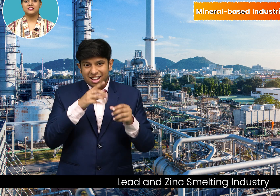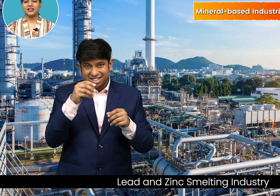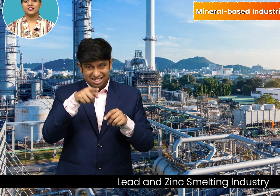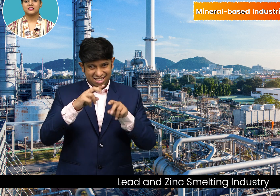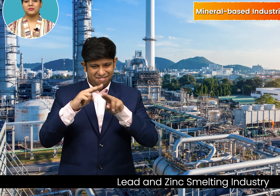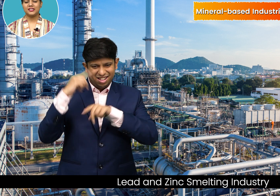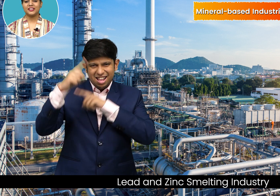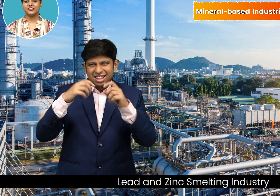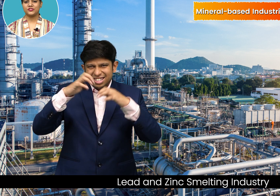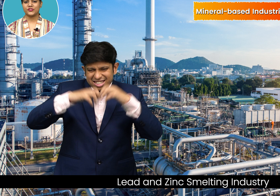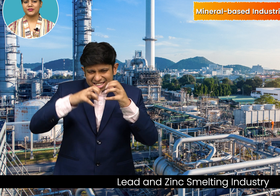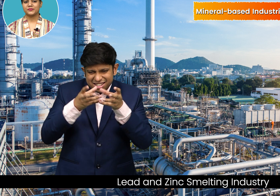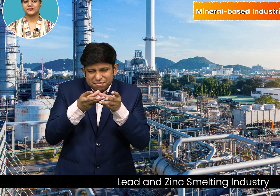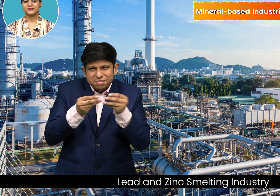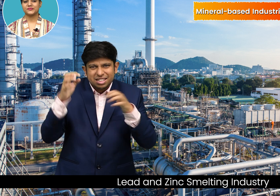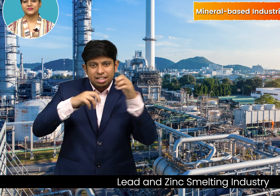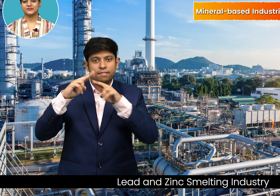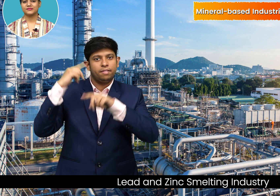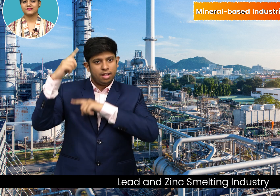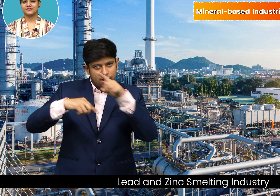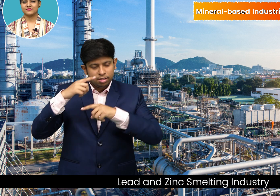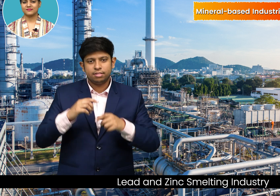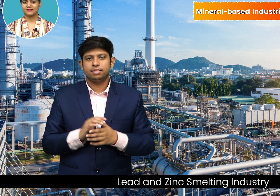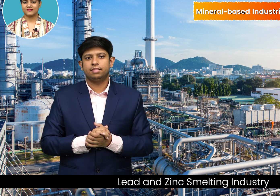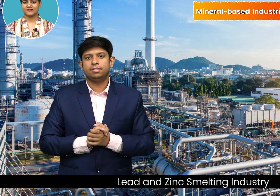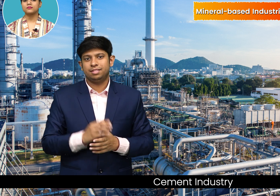lead and zinc smelting industry,